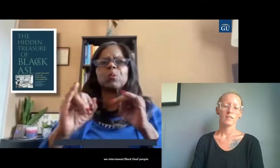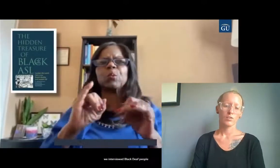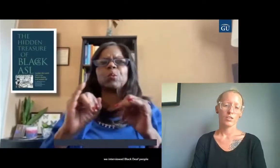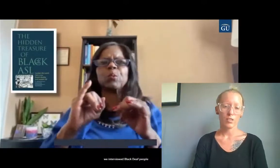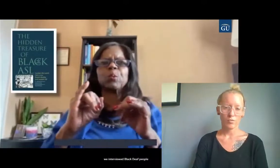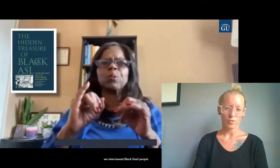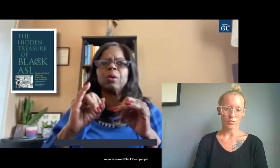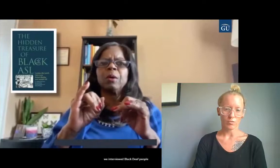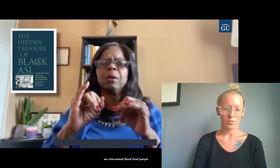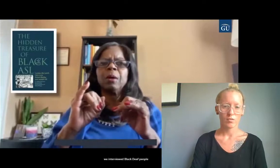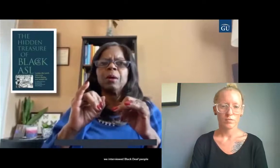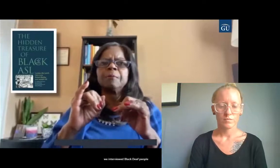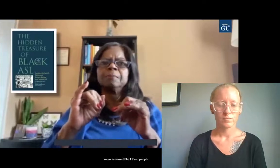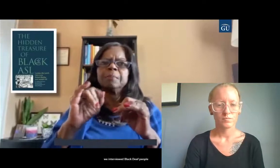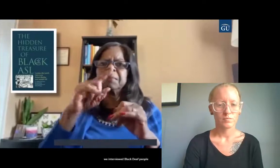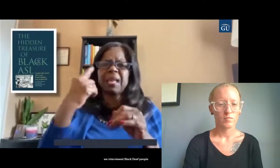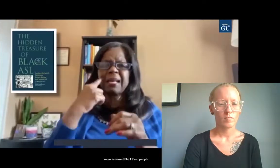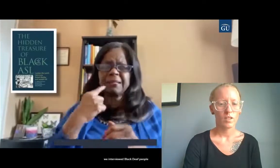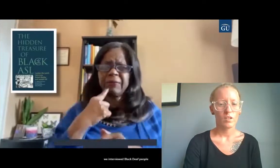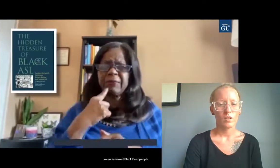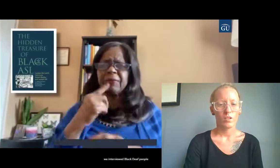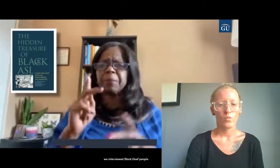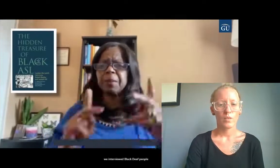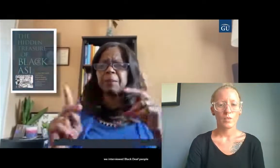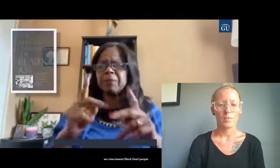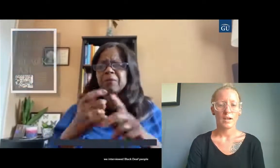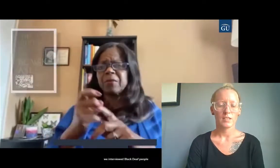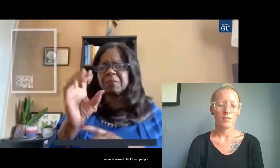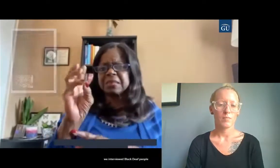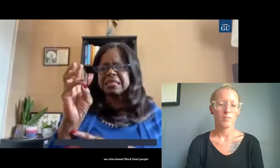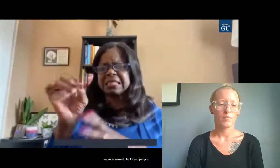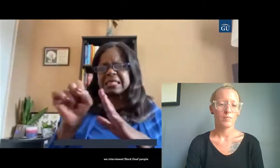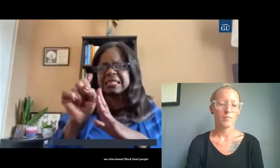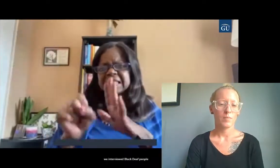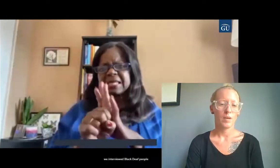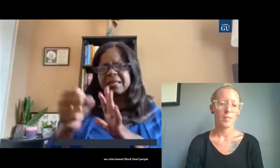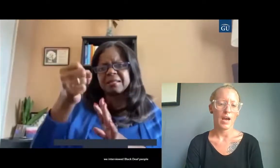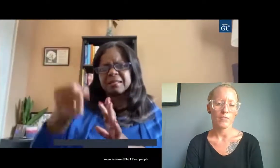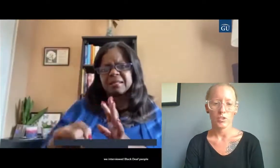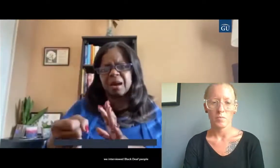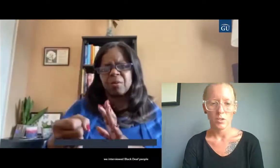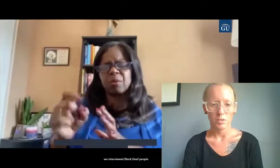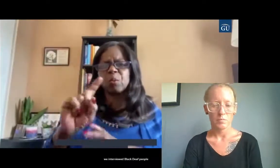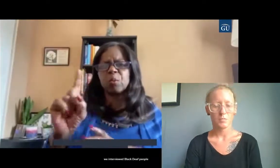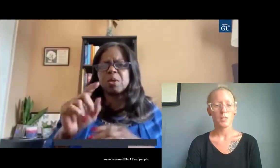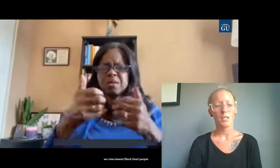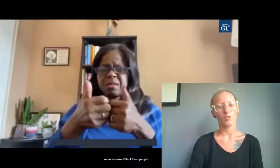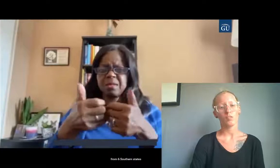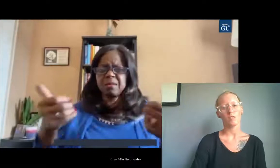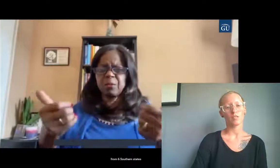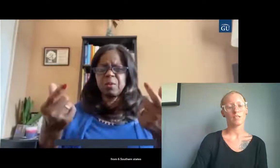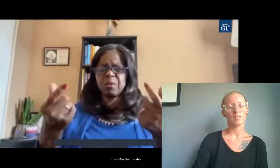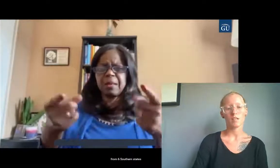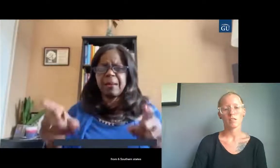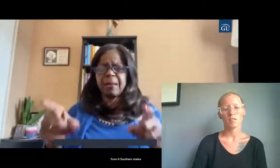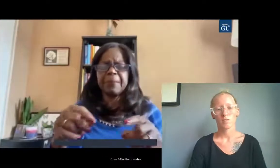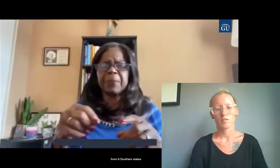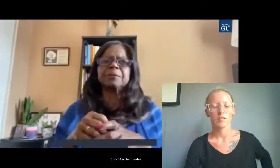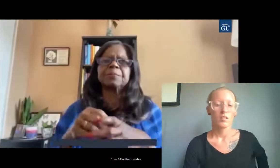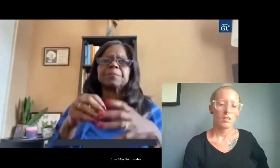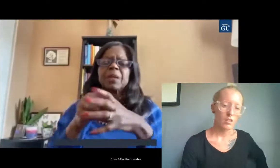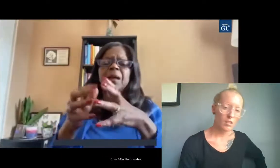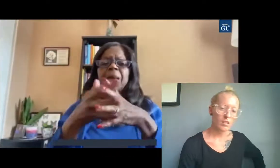we did different interviews with the Black African American people in different states.